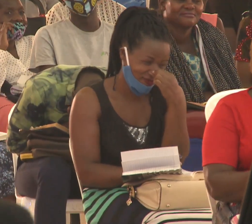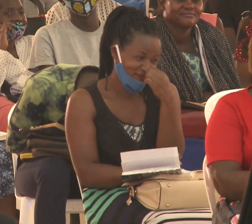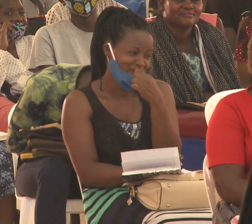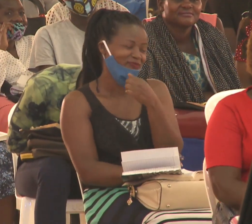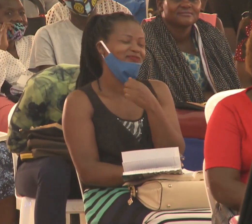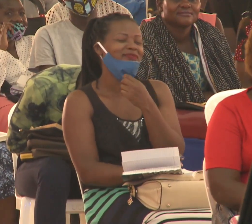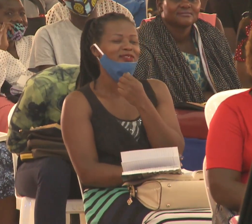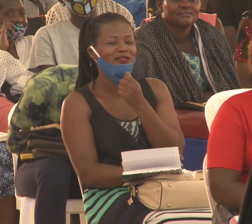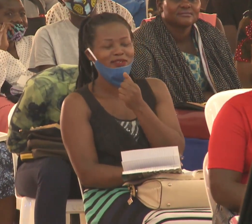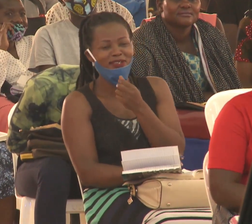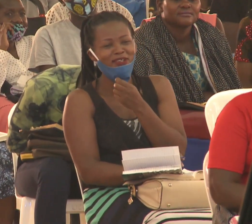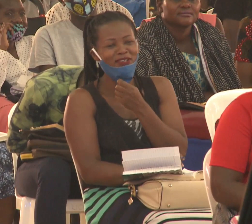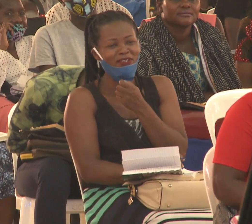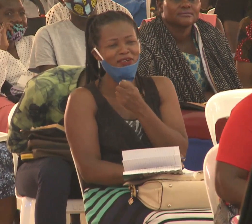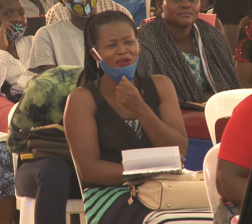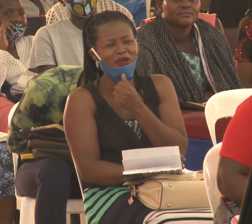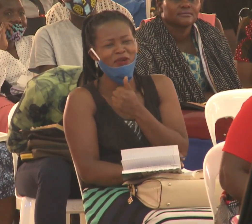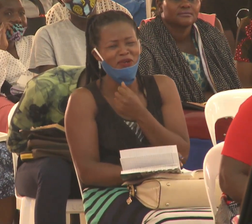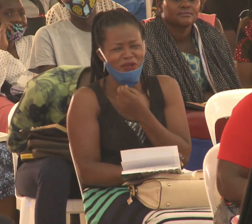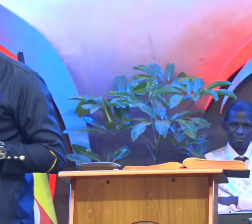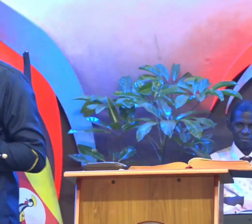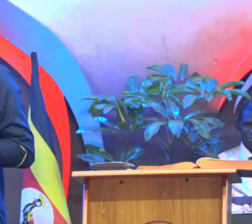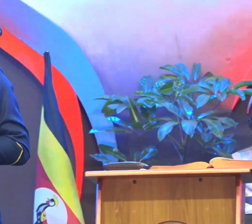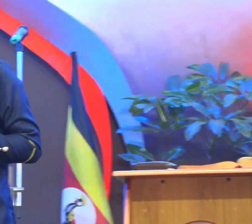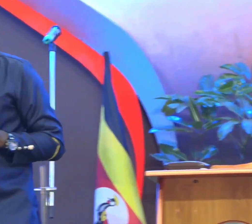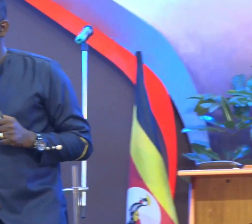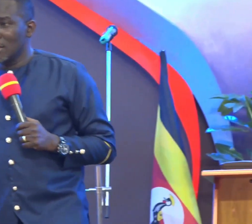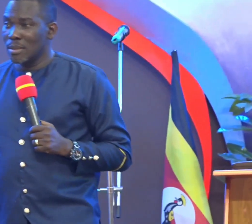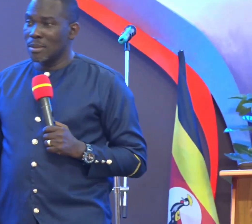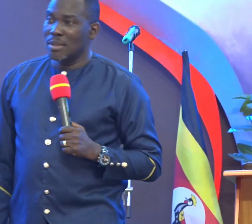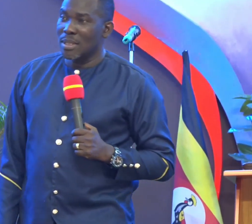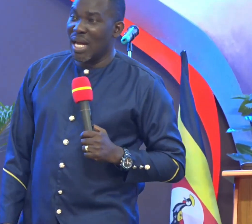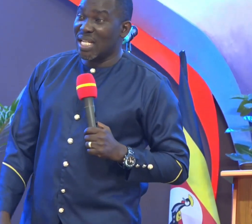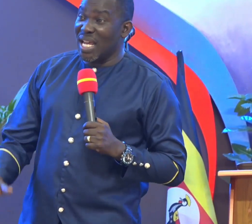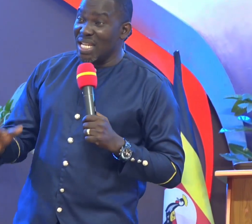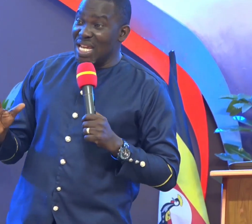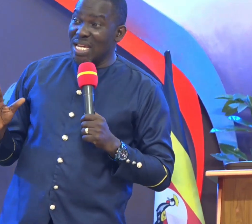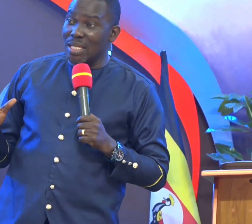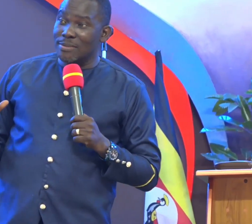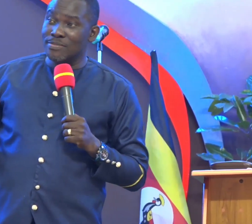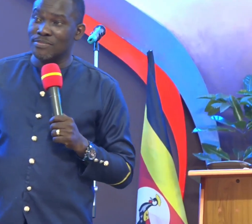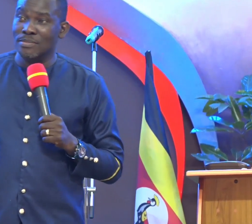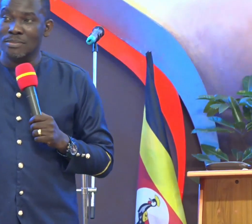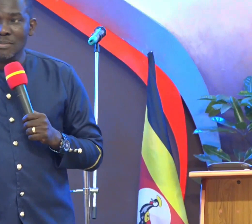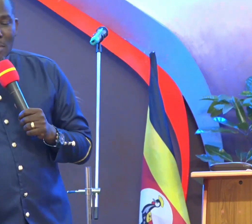Sister Nantongo bought a new motorcycle. As we are all seated. Ate yali nene.